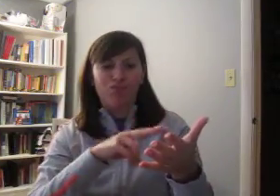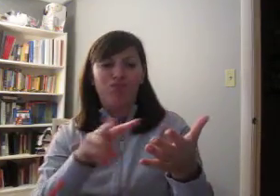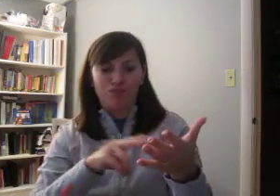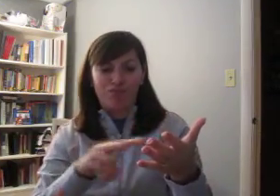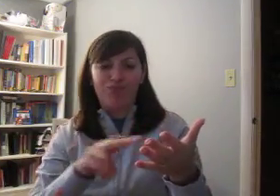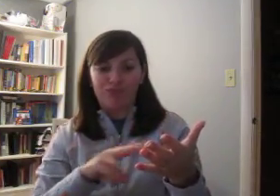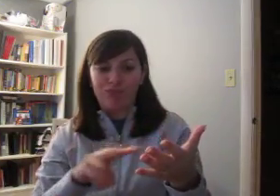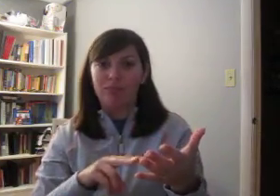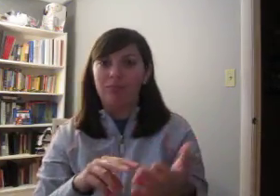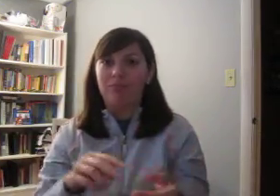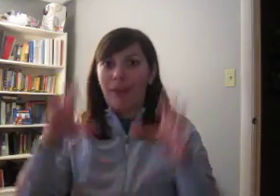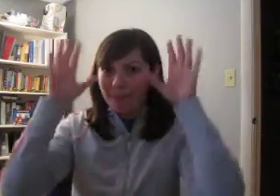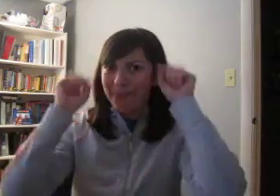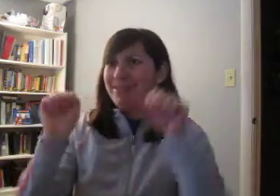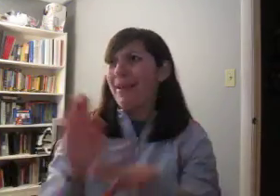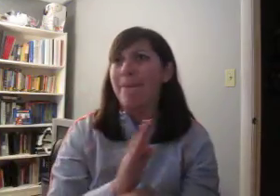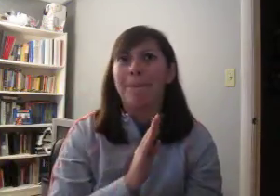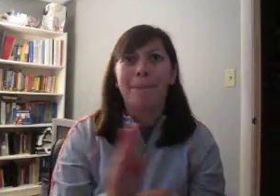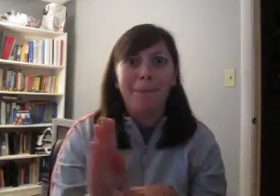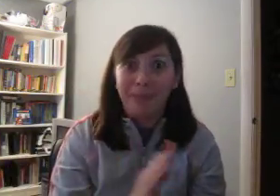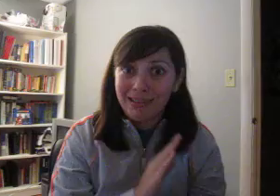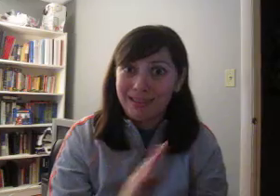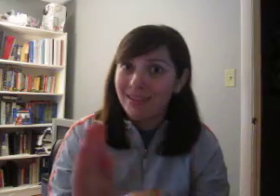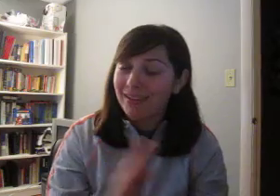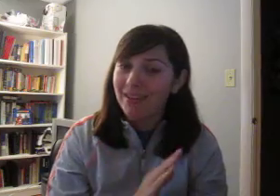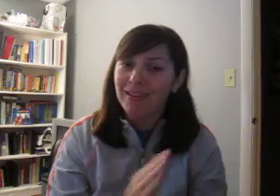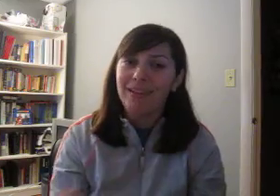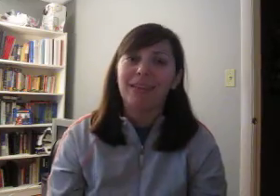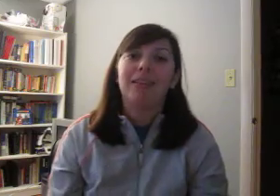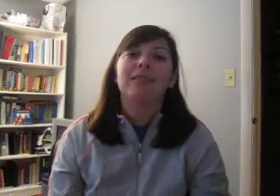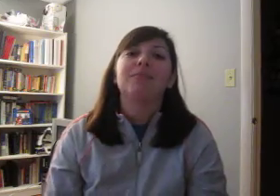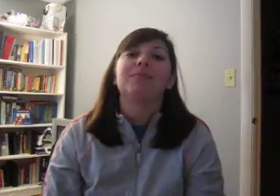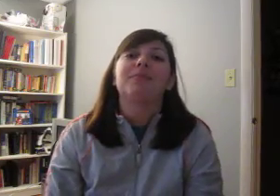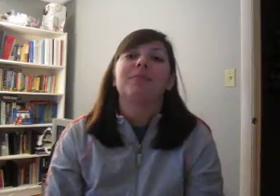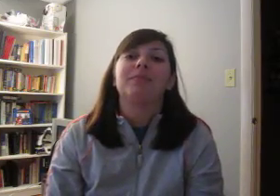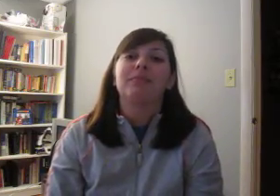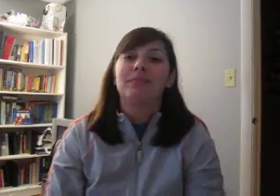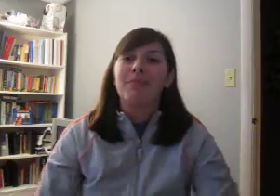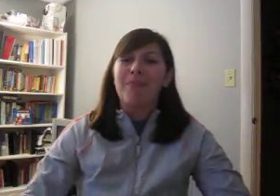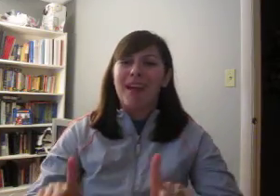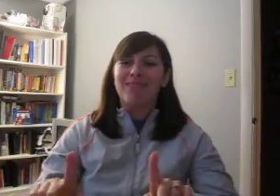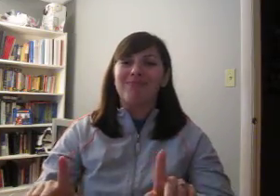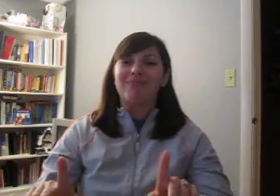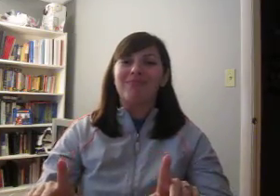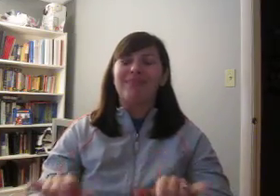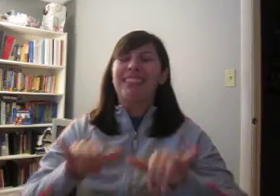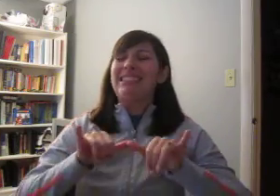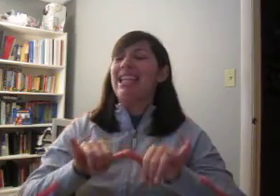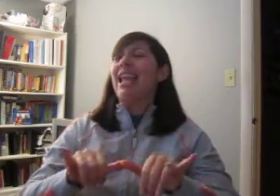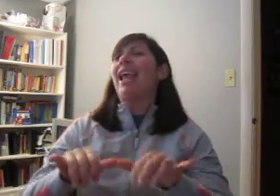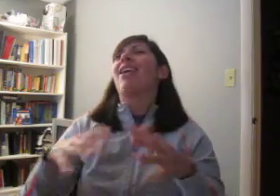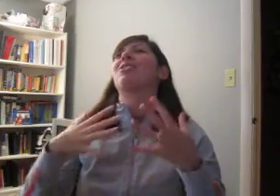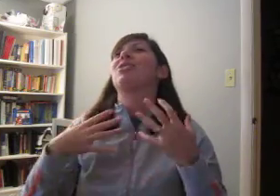things. So it does take a while, but you can't lose hope because it will make its way to the